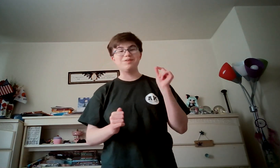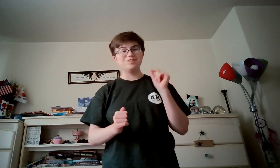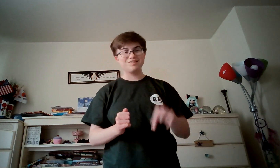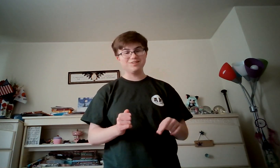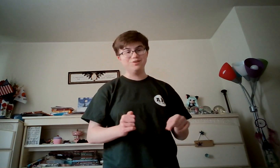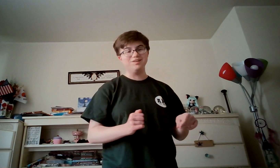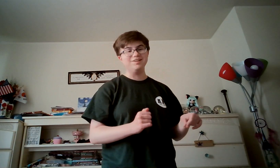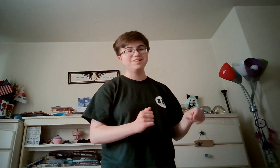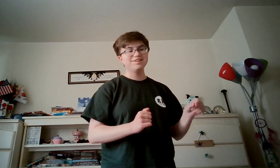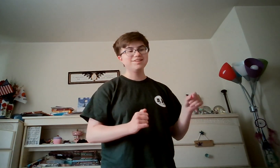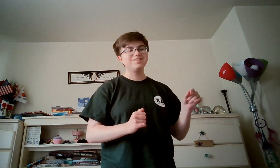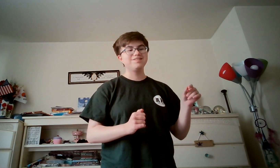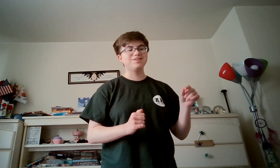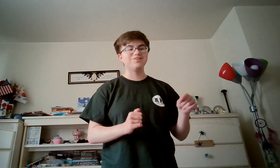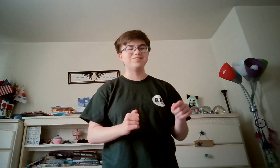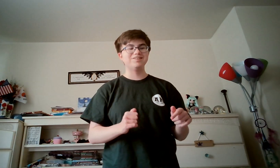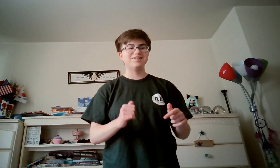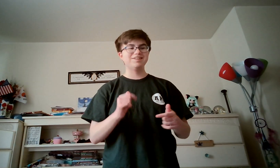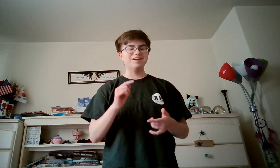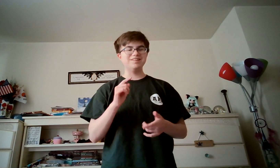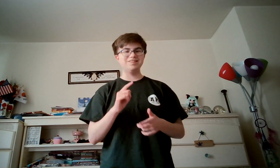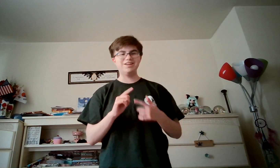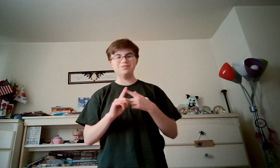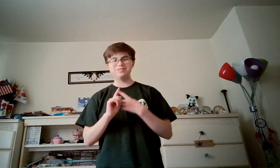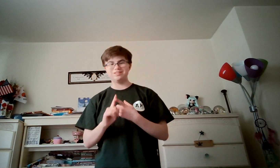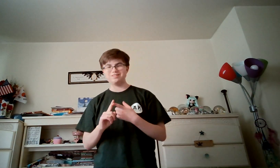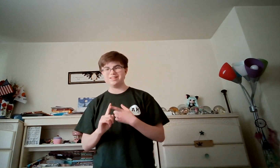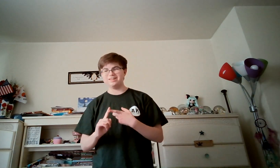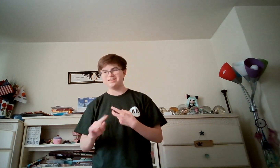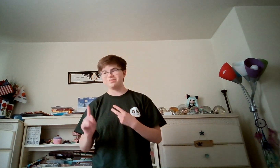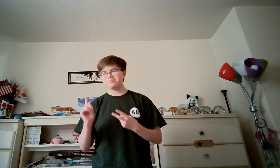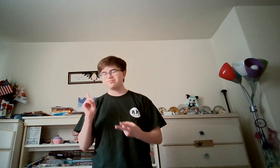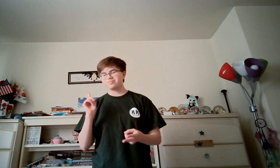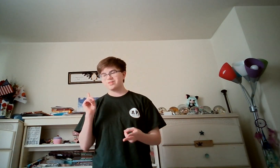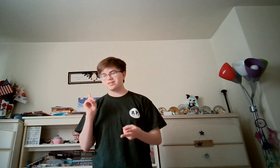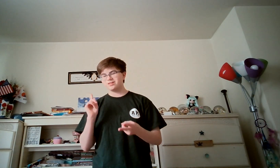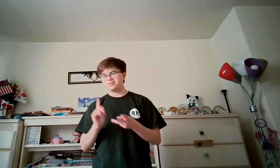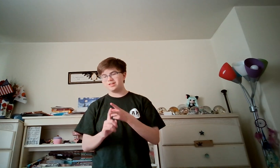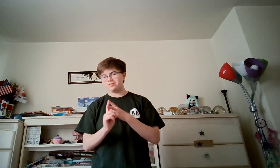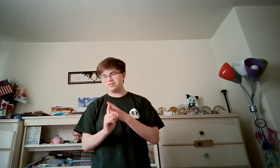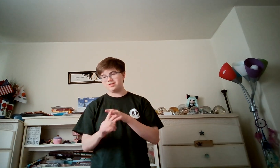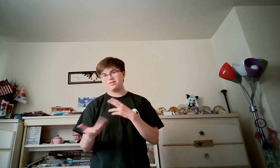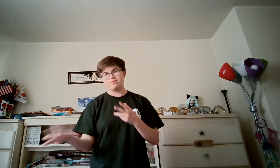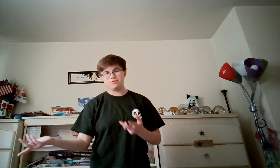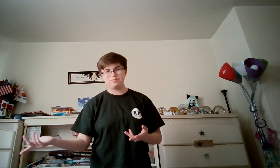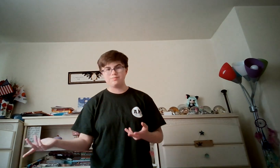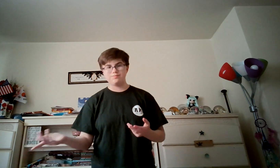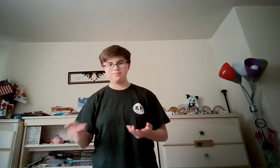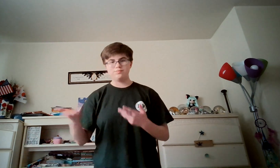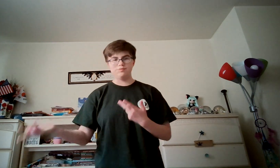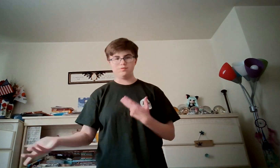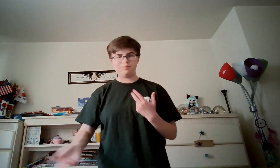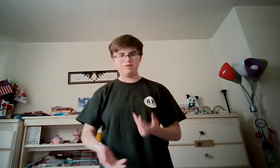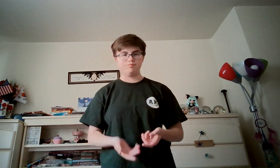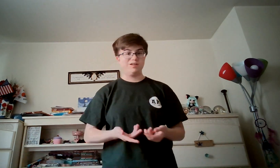was sore, so I stayed home Tuesday, stayed home Wednesday, because there wasn't a plan for me to go to